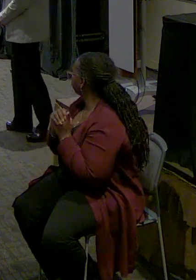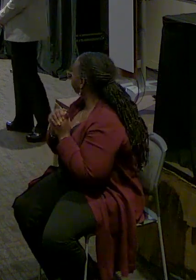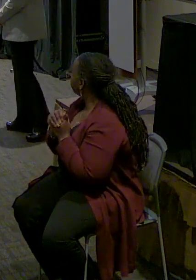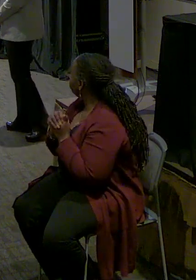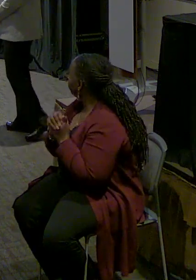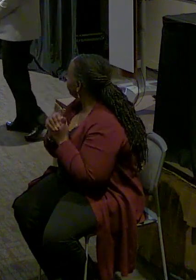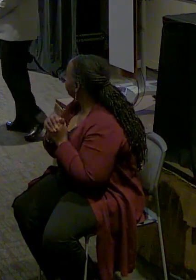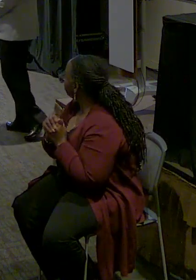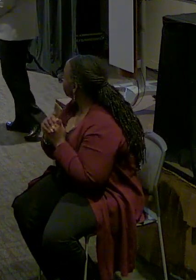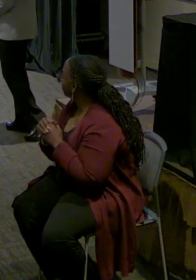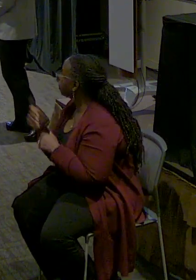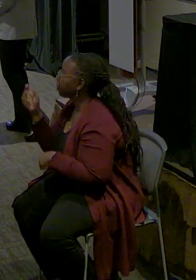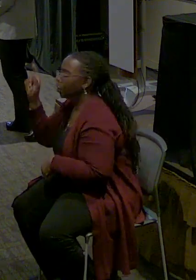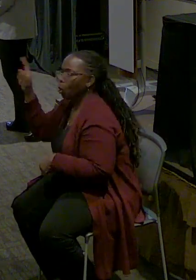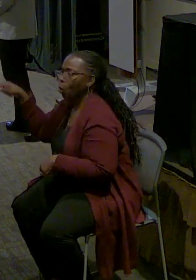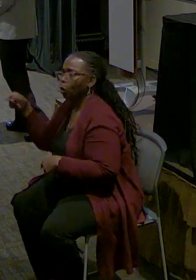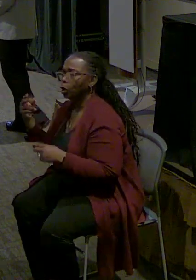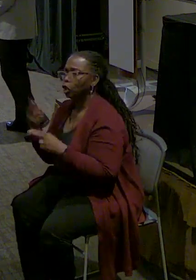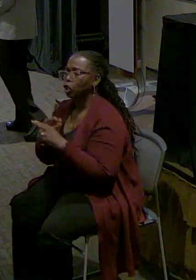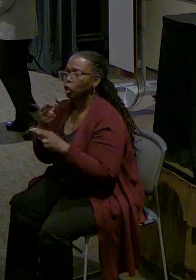Yes.